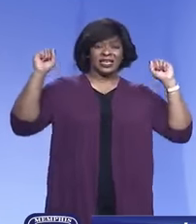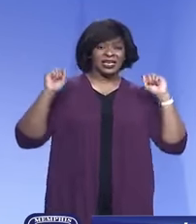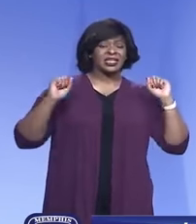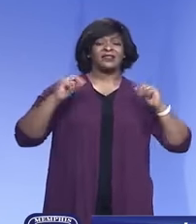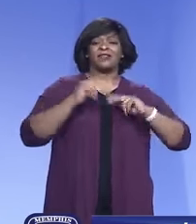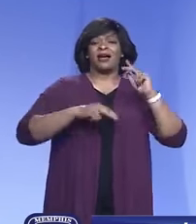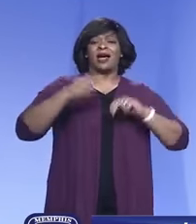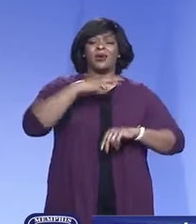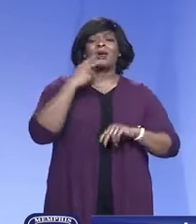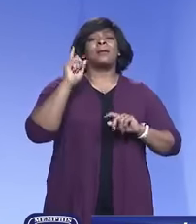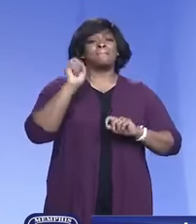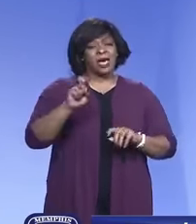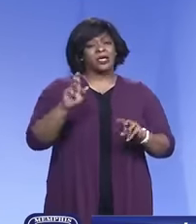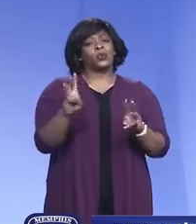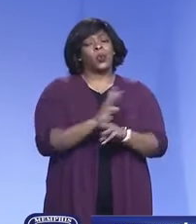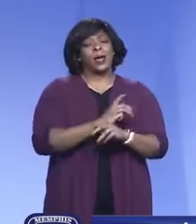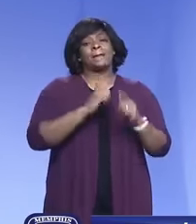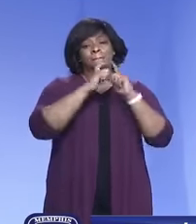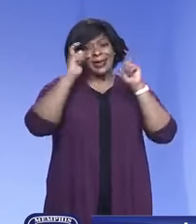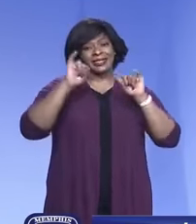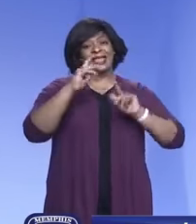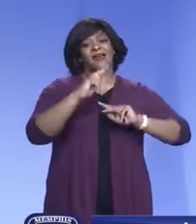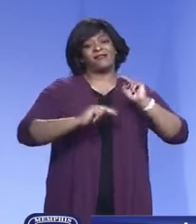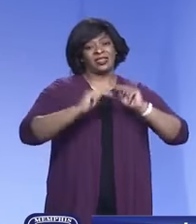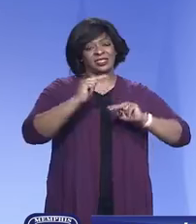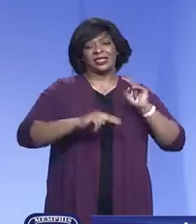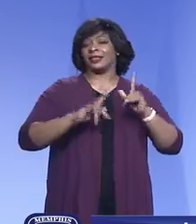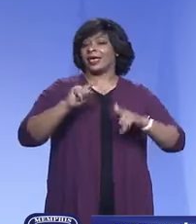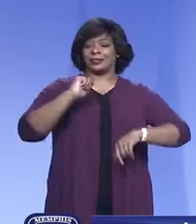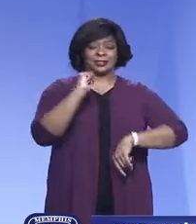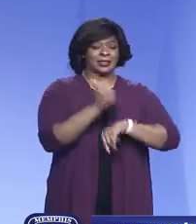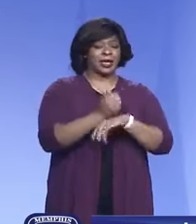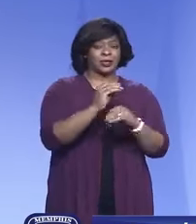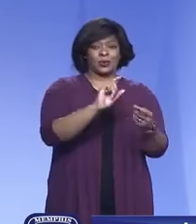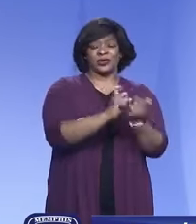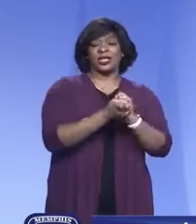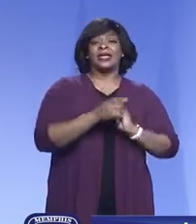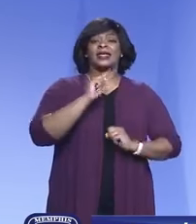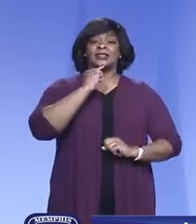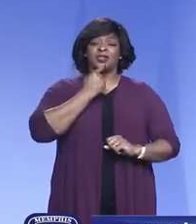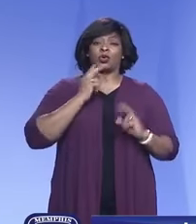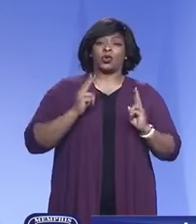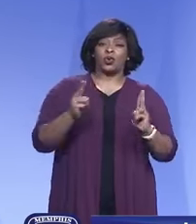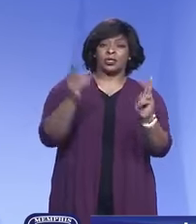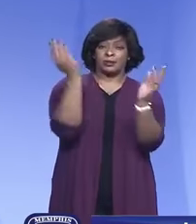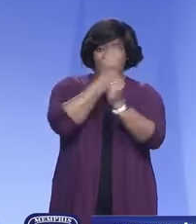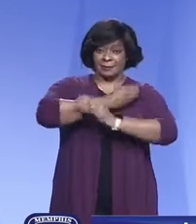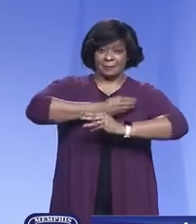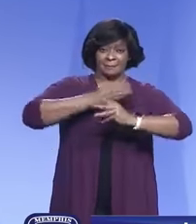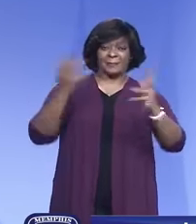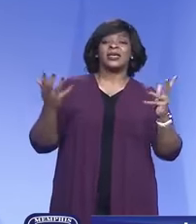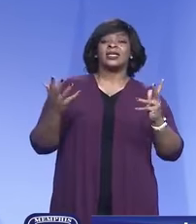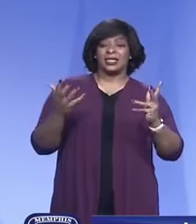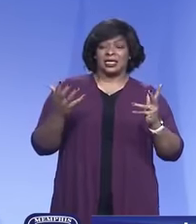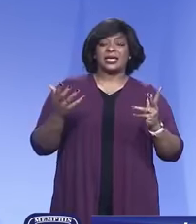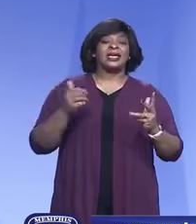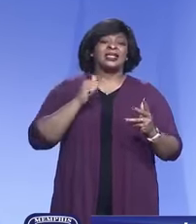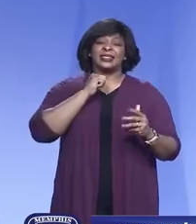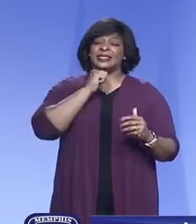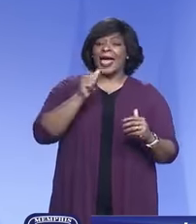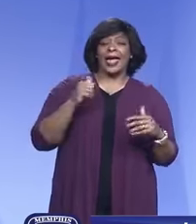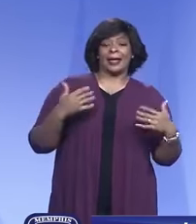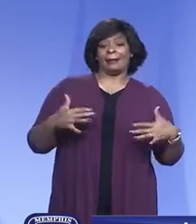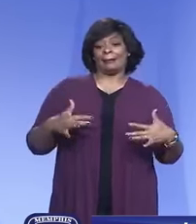so people must wear their masks. So those all stand. And so the sense of urgency to release it immediately is not